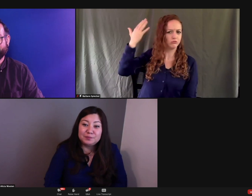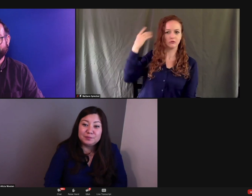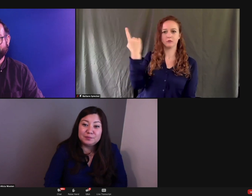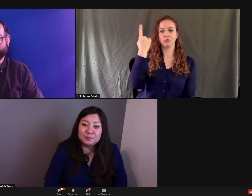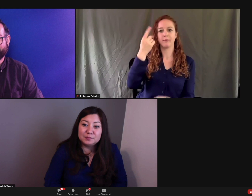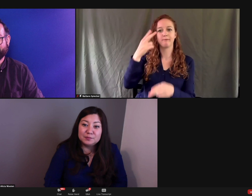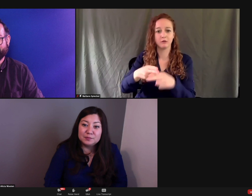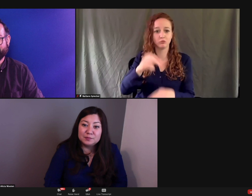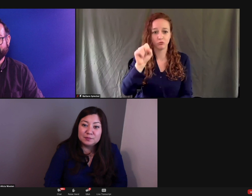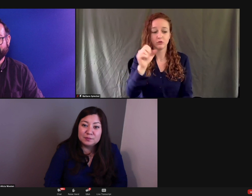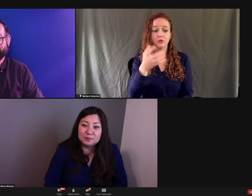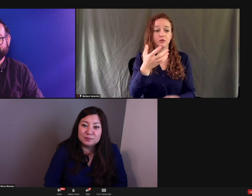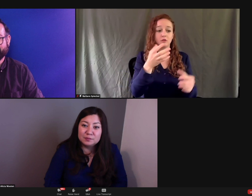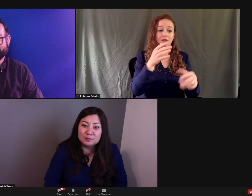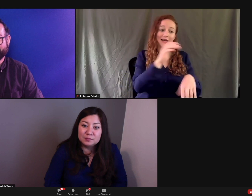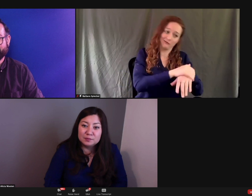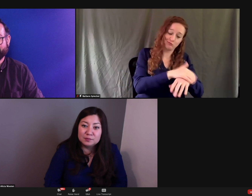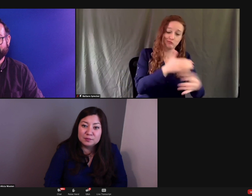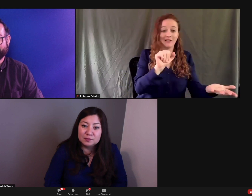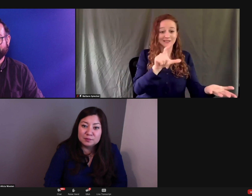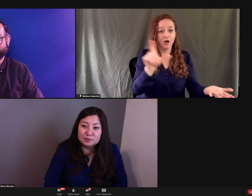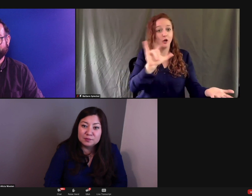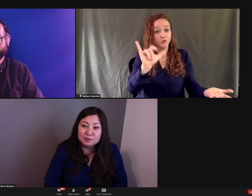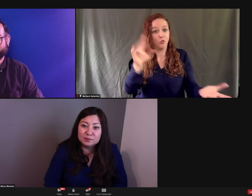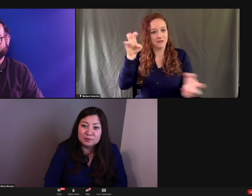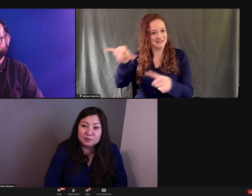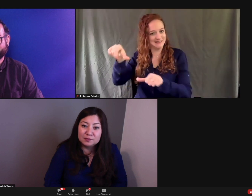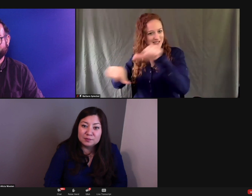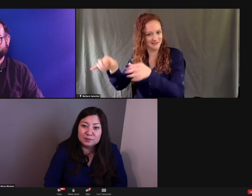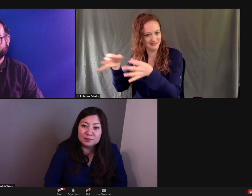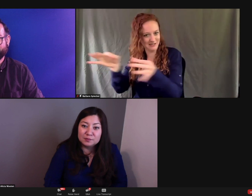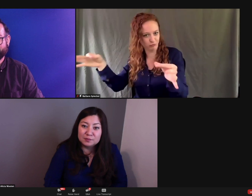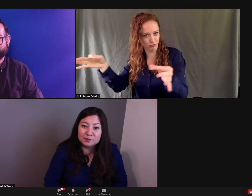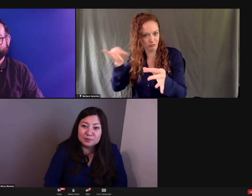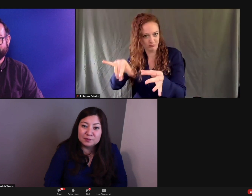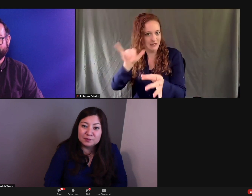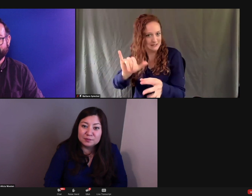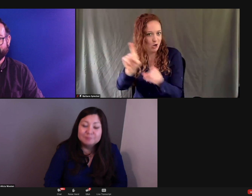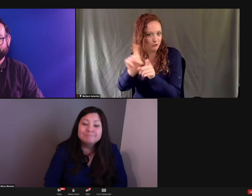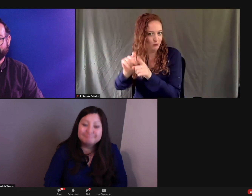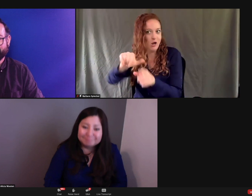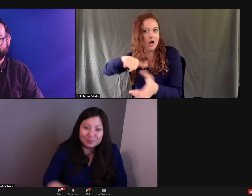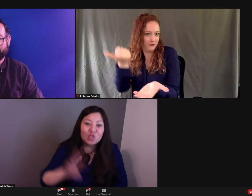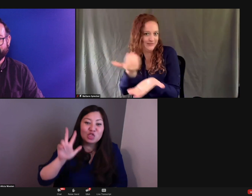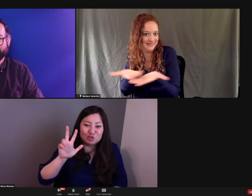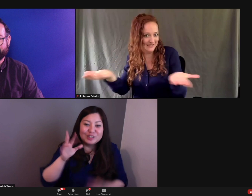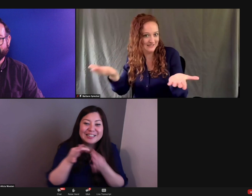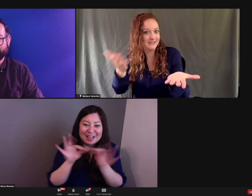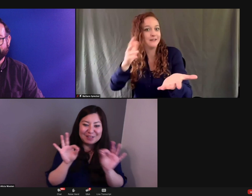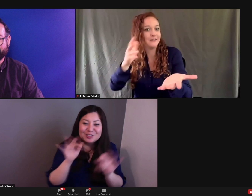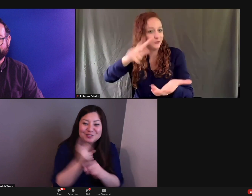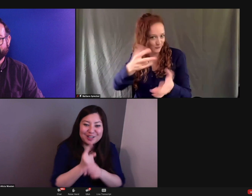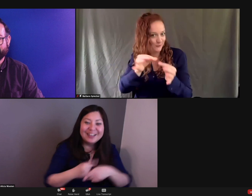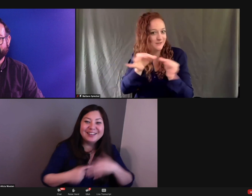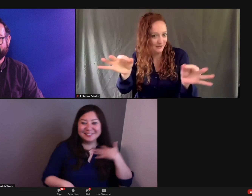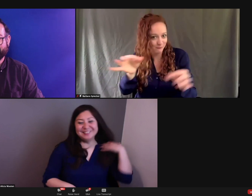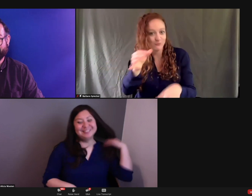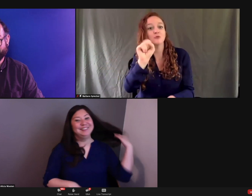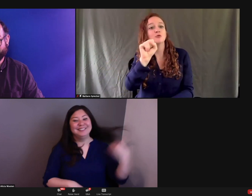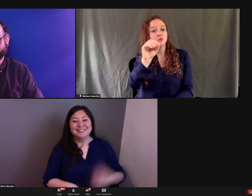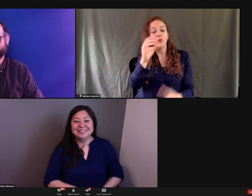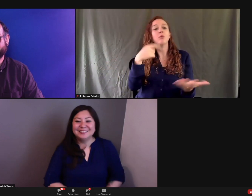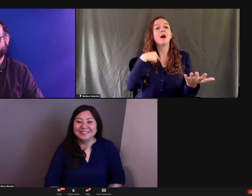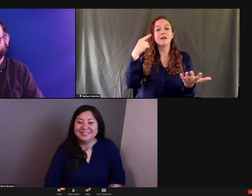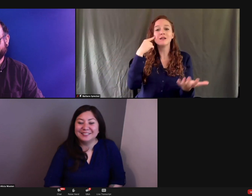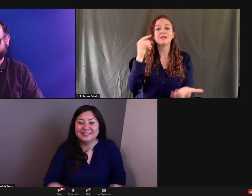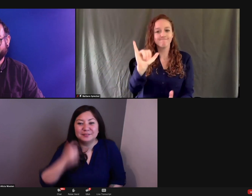analyze concepts and how they would work in ASL. So right now there's a lot of,